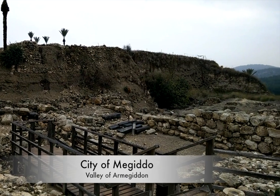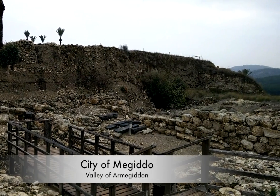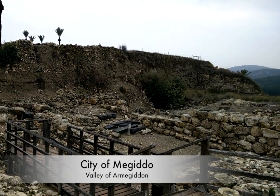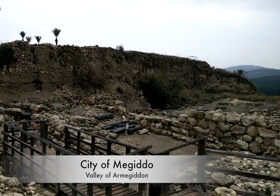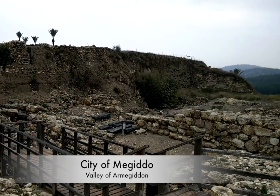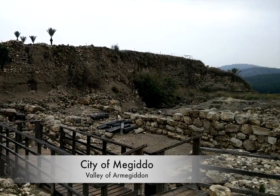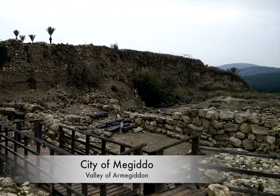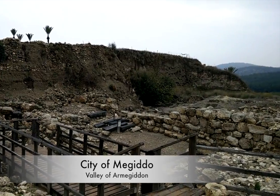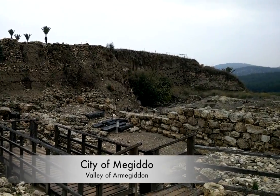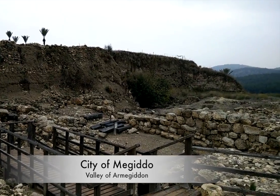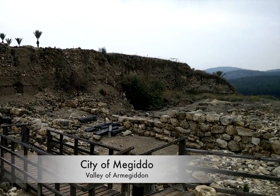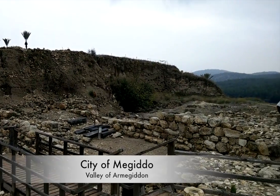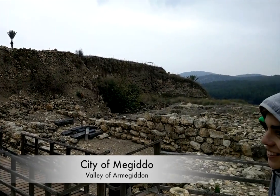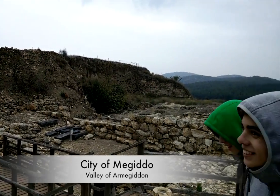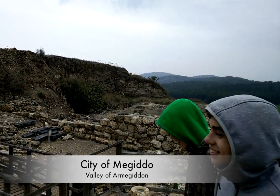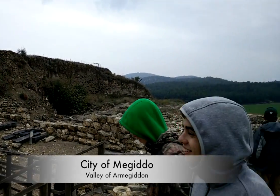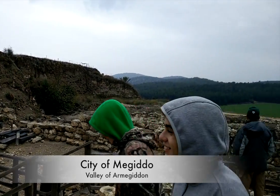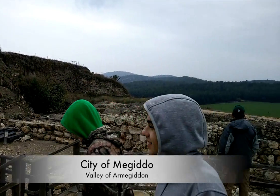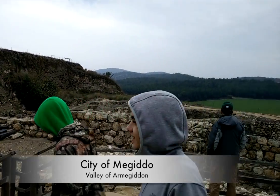Now we move over to Megiddo.